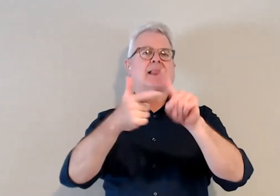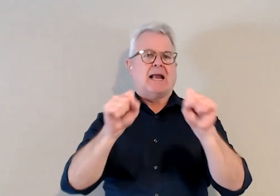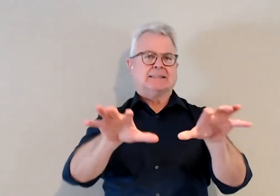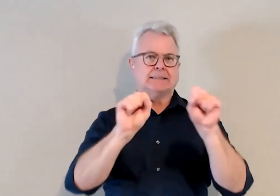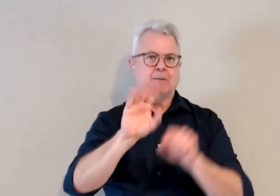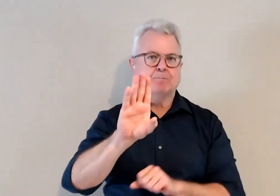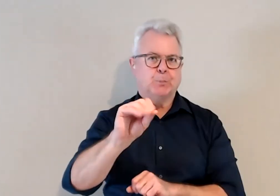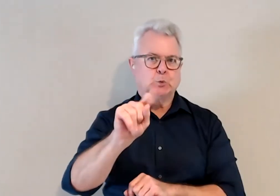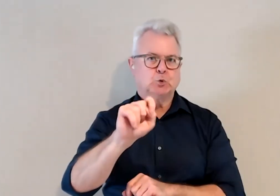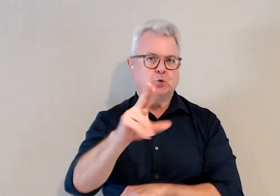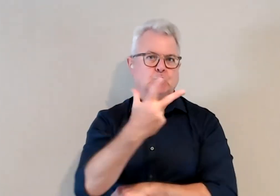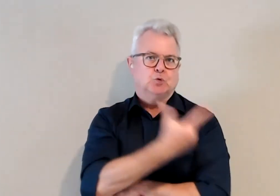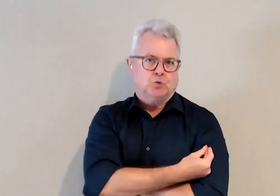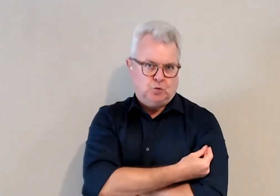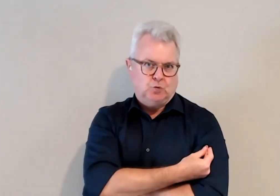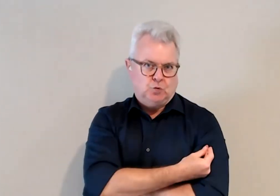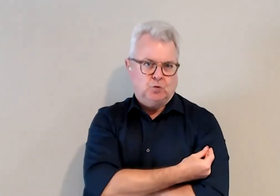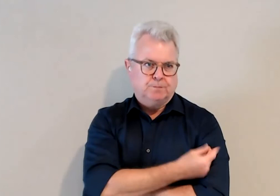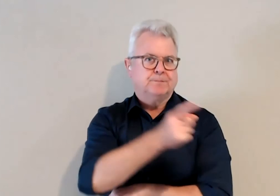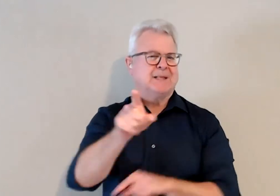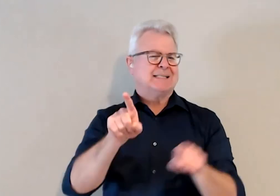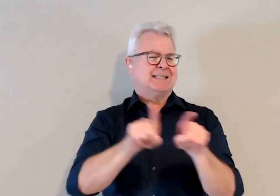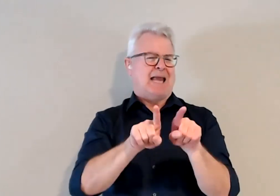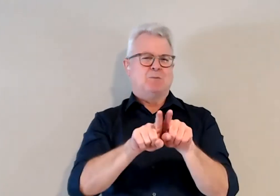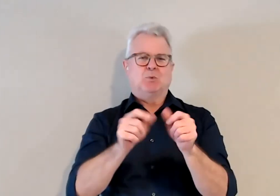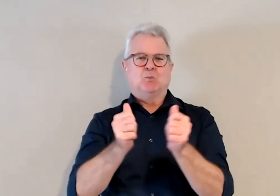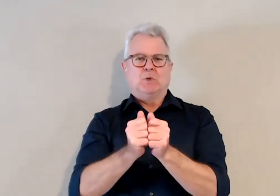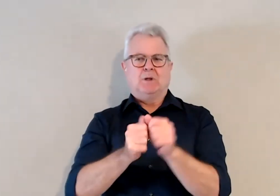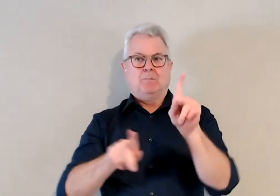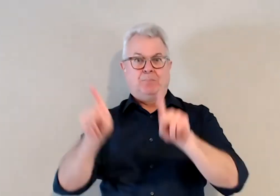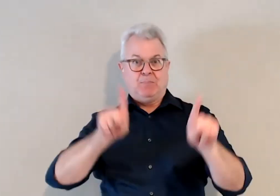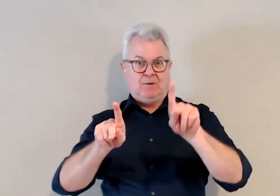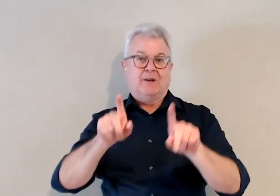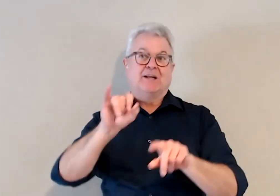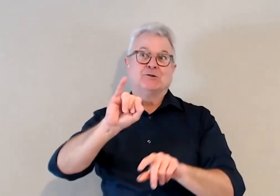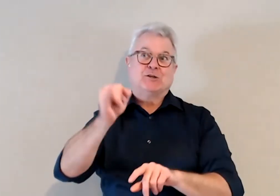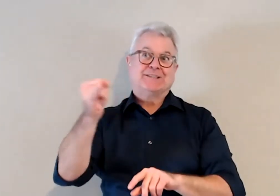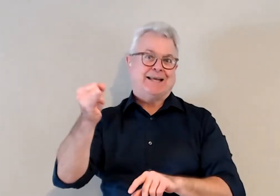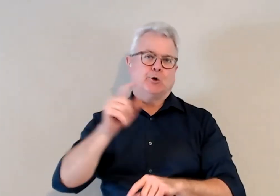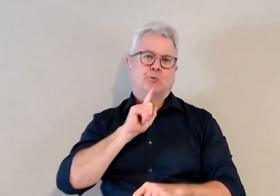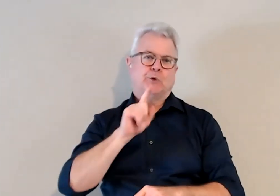shots, unless it's the Johnson & Johnson. And then after that, you have to wait 6 months before you're eligible to get the booster.